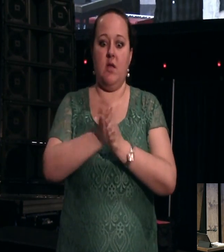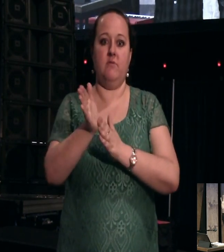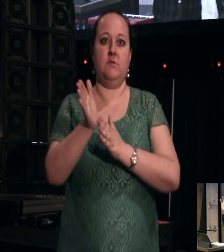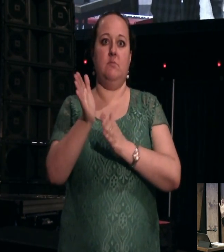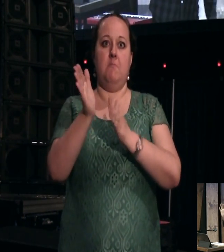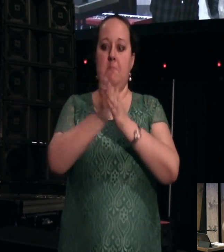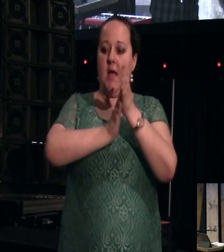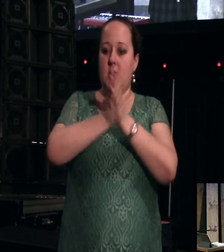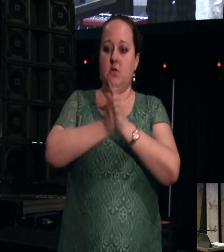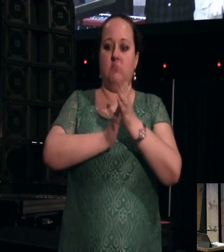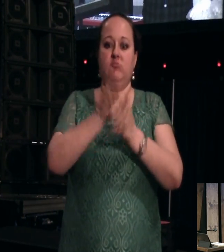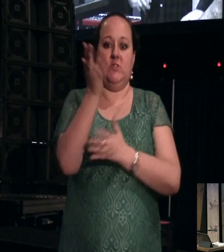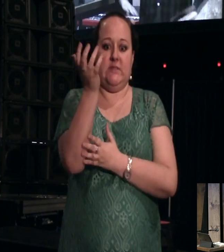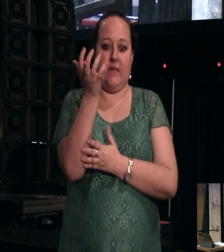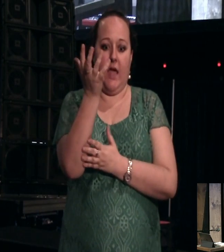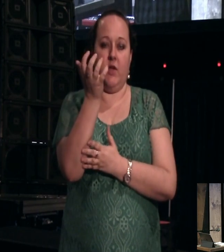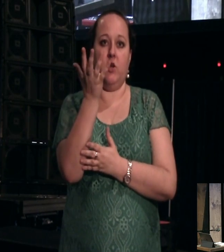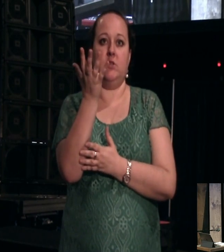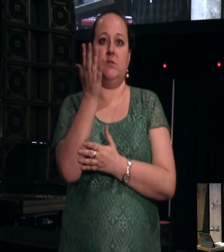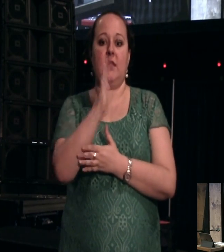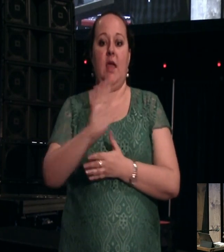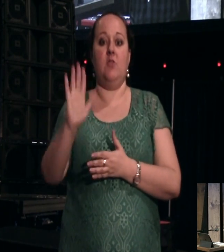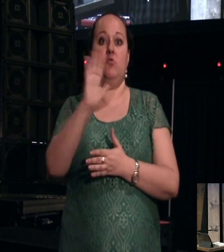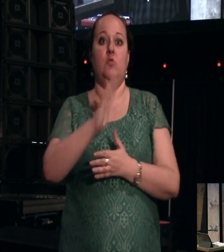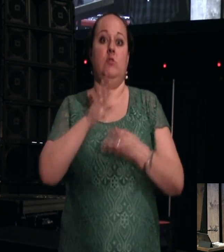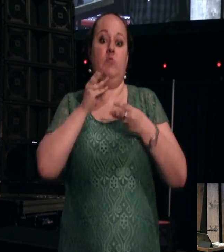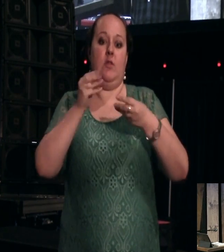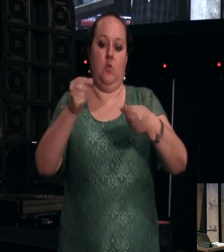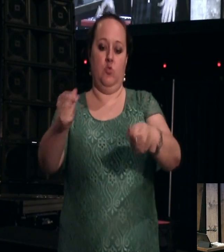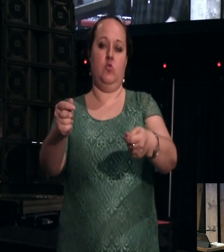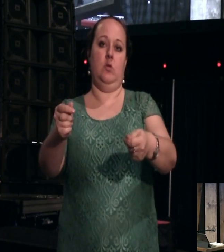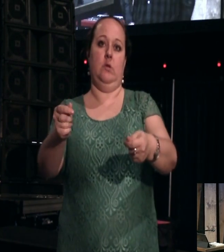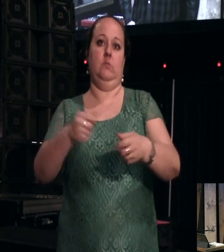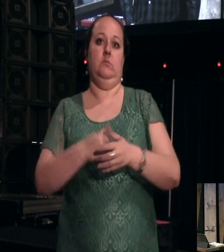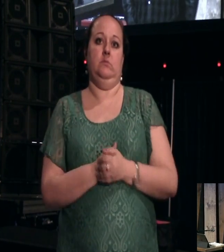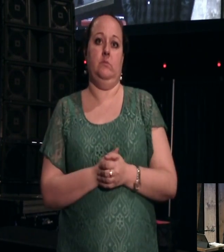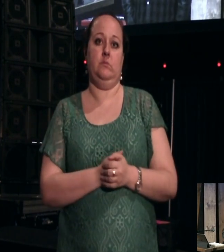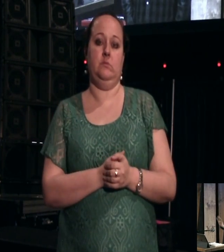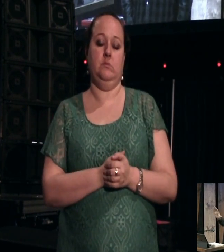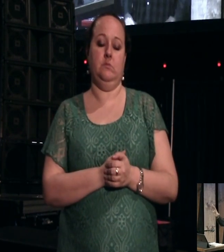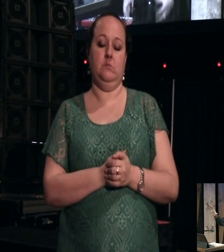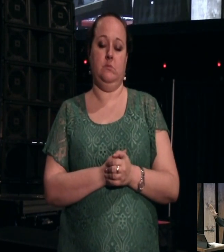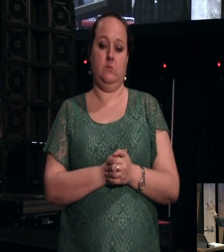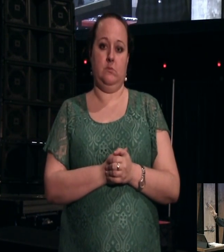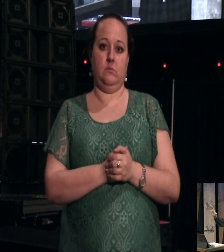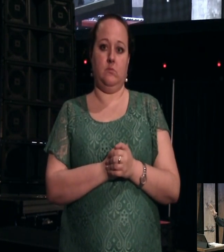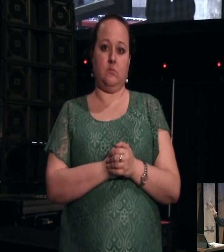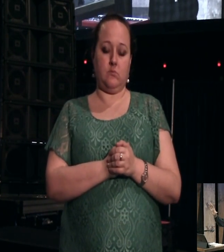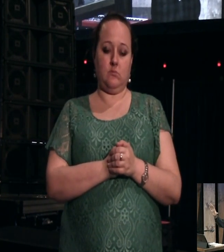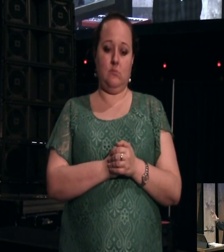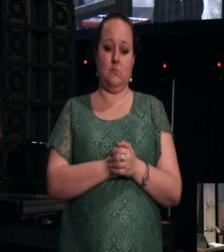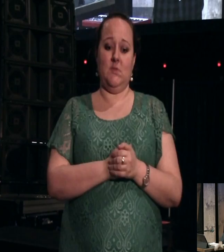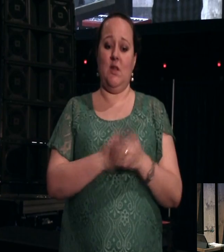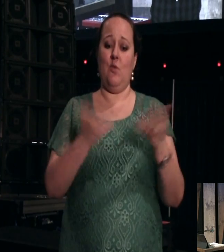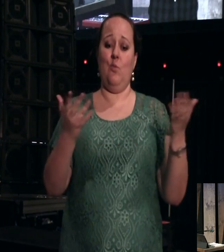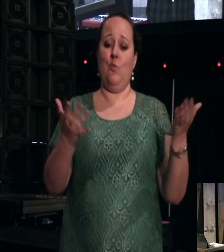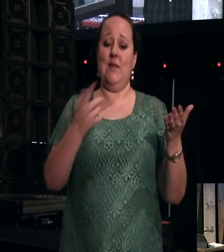your emotions and your motives and your passions, your desires and your resolutions.